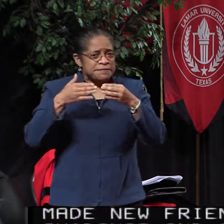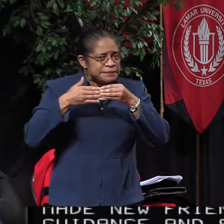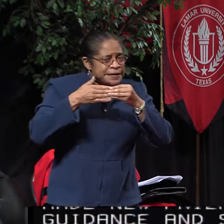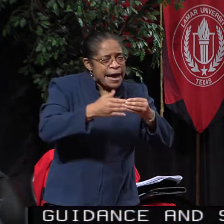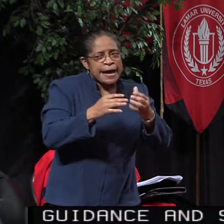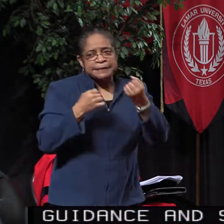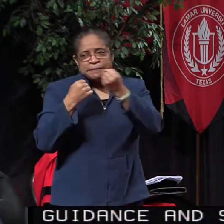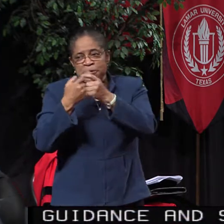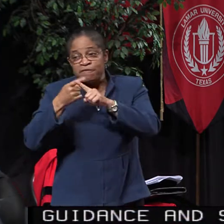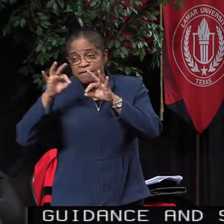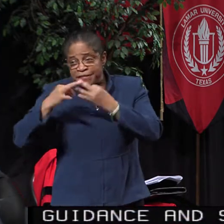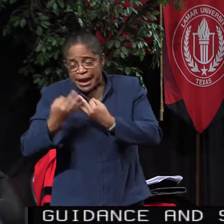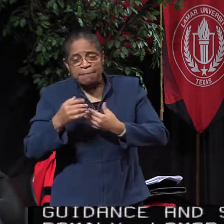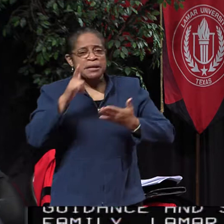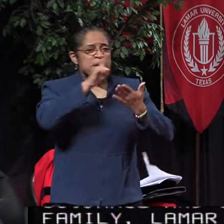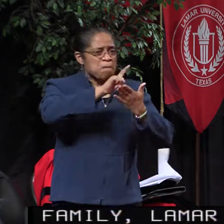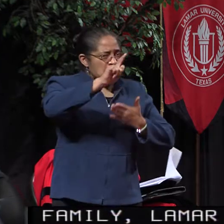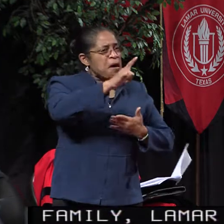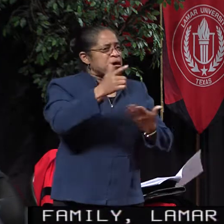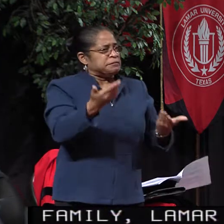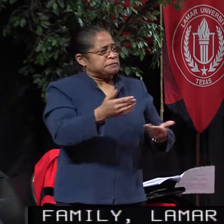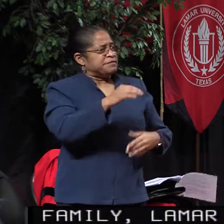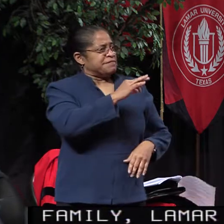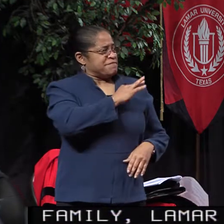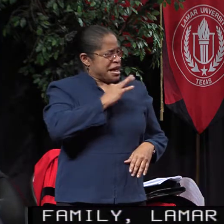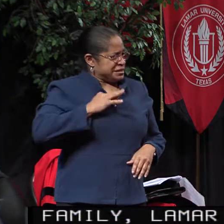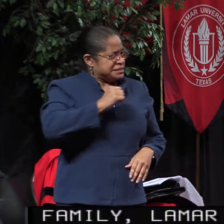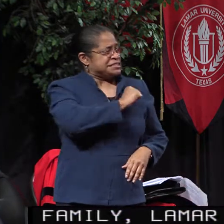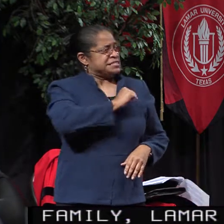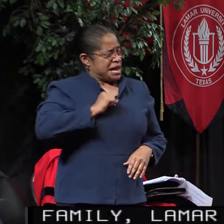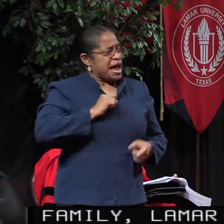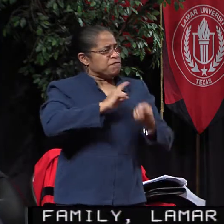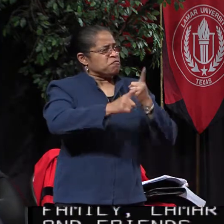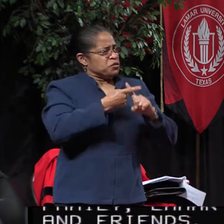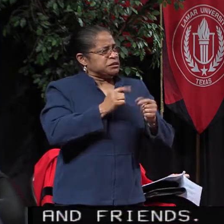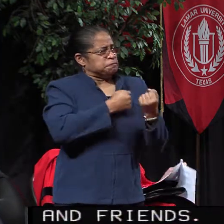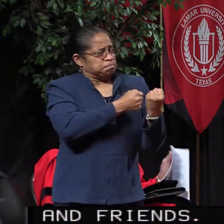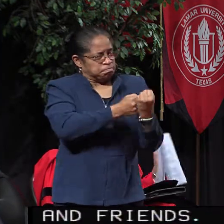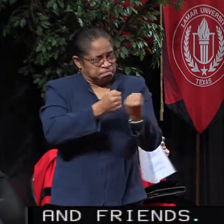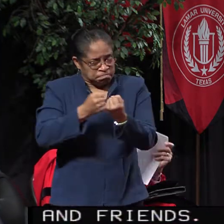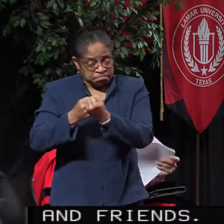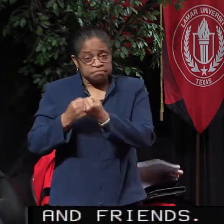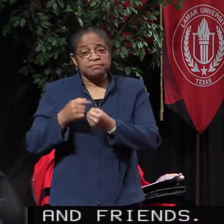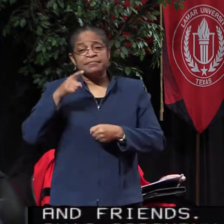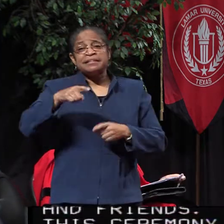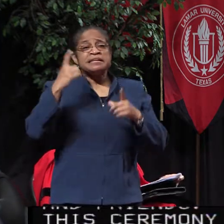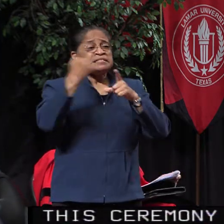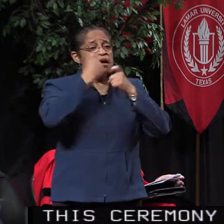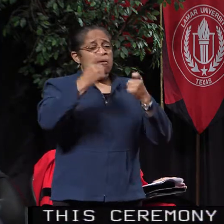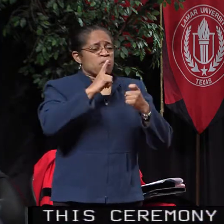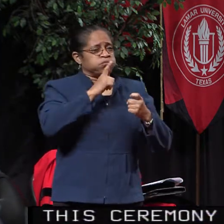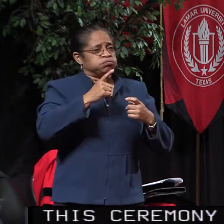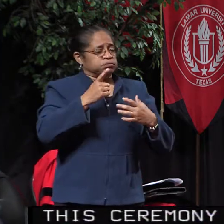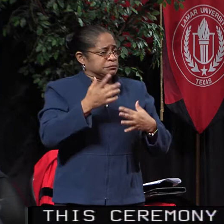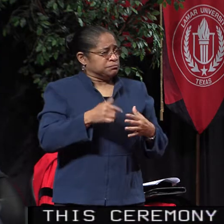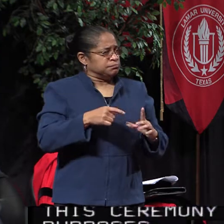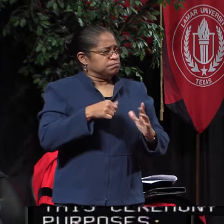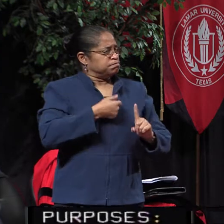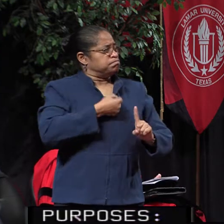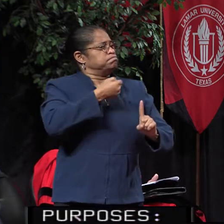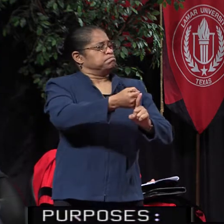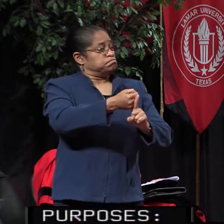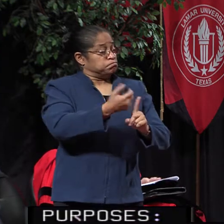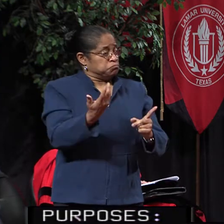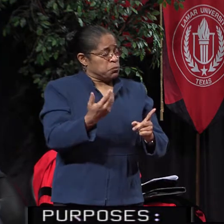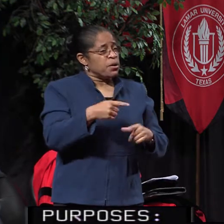family, Lamar faculty and staff, and friends. This ceremony has three purposes. The first and foremost is